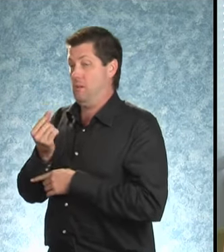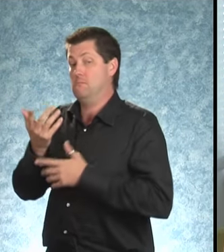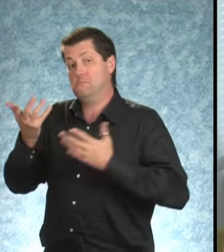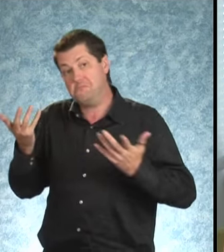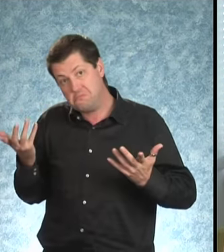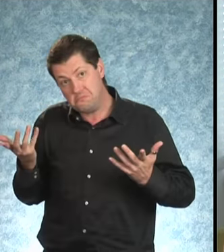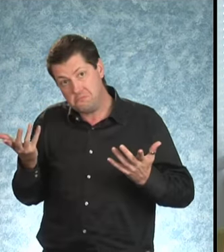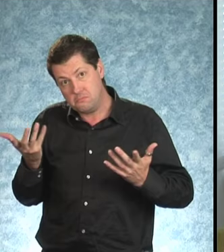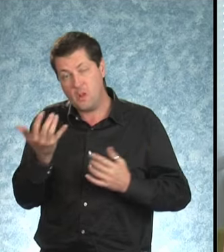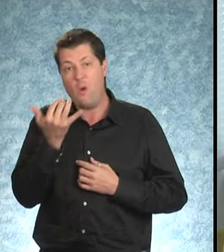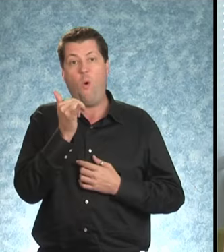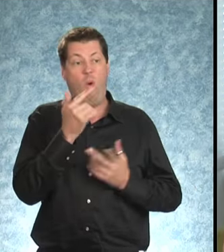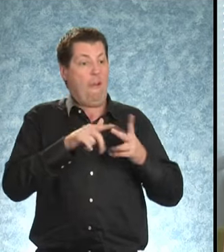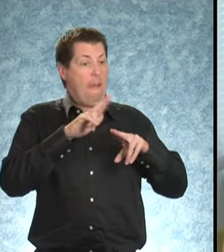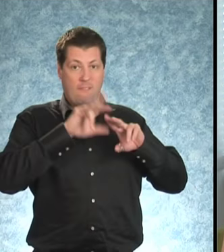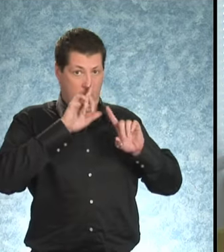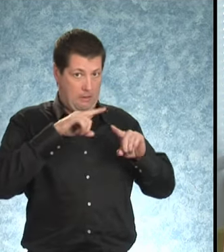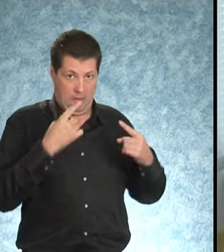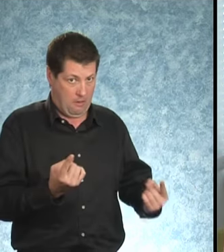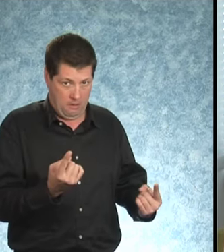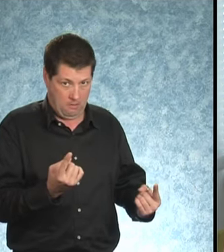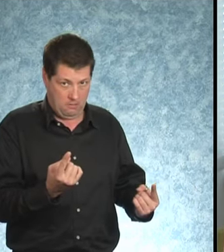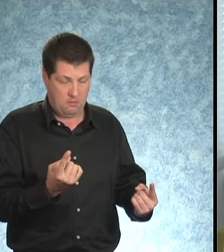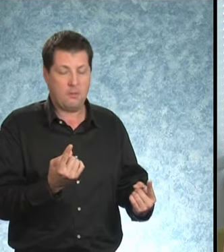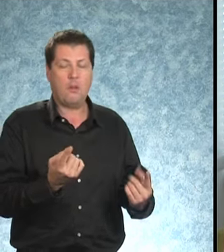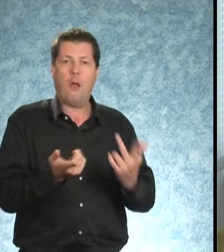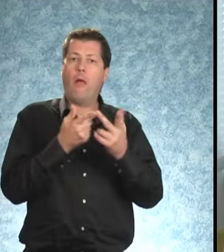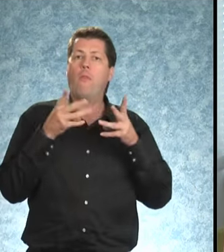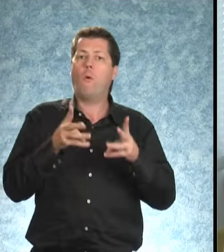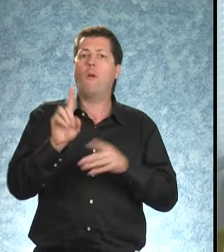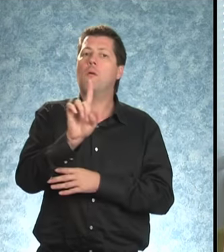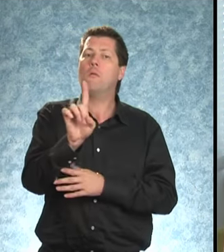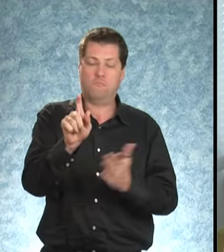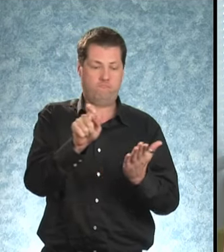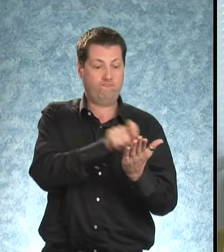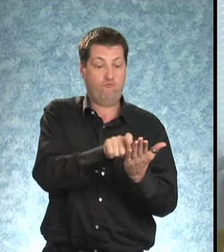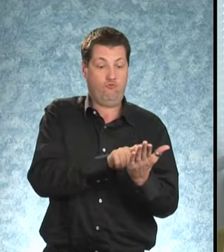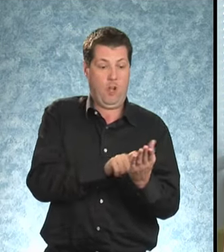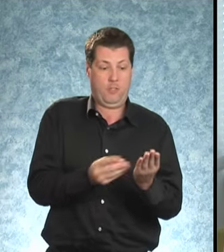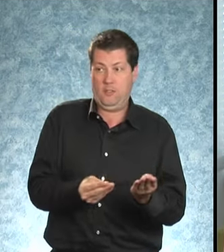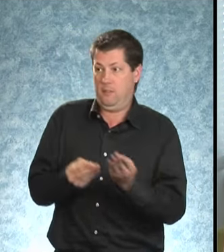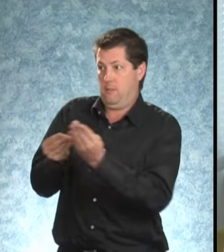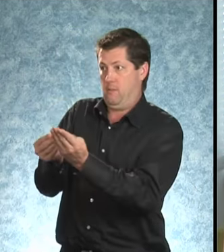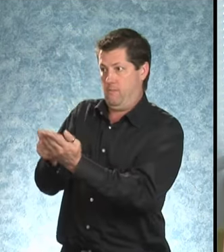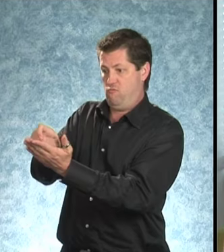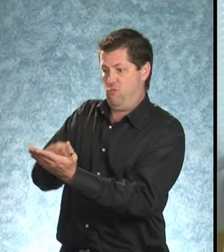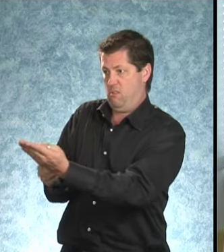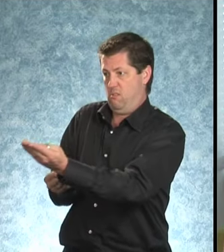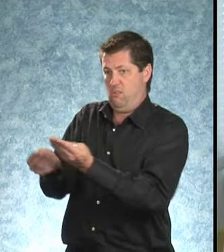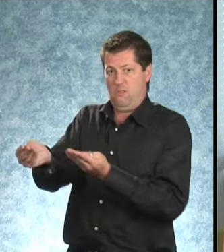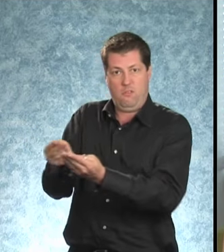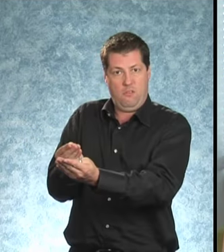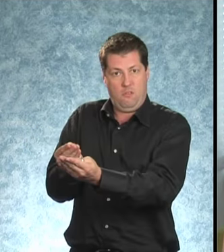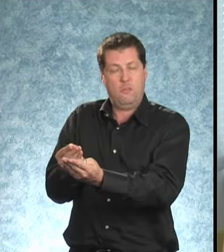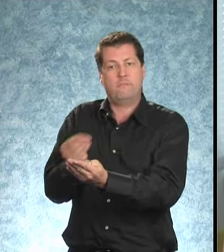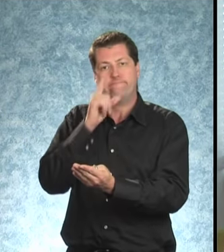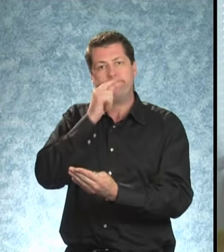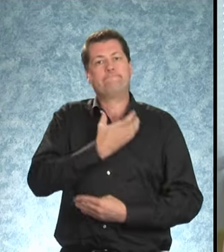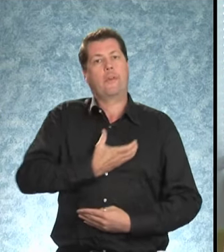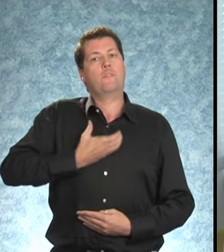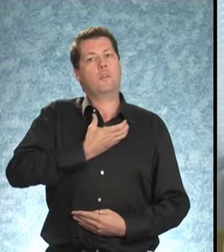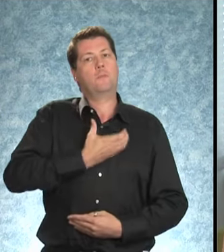feel a bit more comfortable, that is always an option. Or if that's not an option, to put something in writing and let them